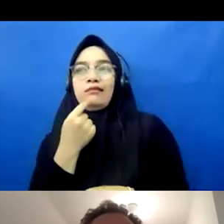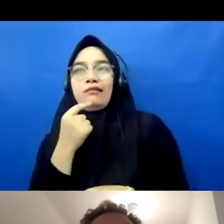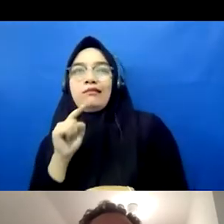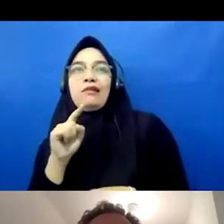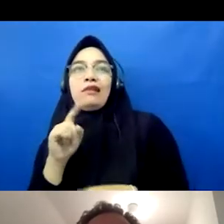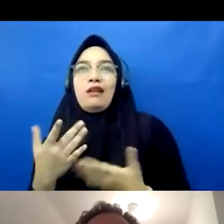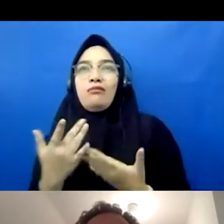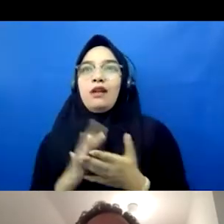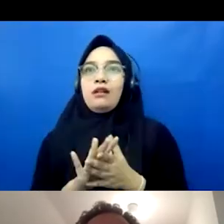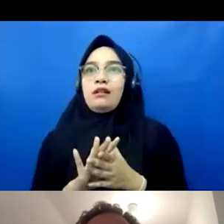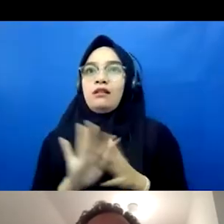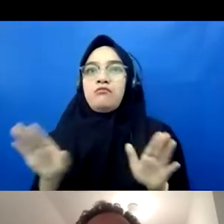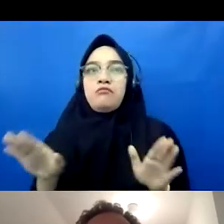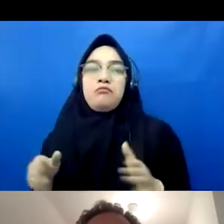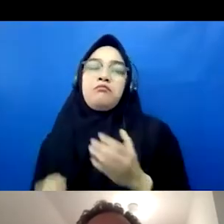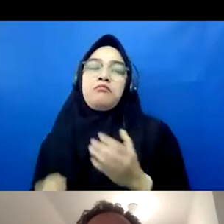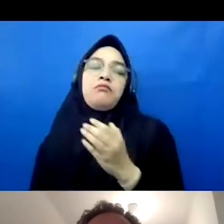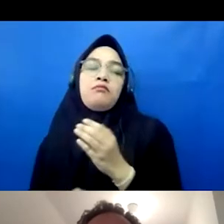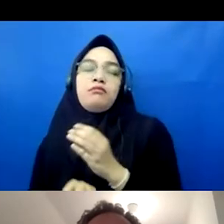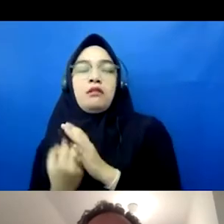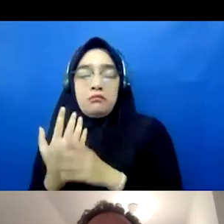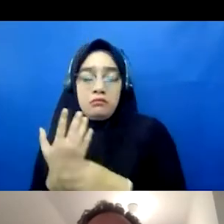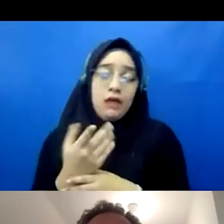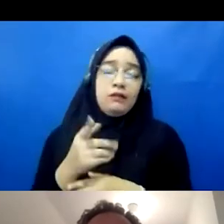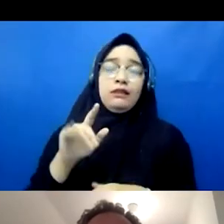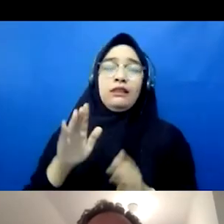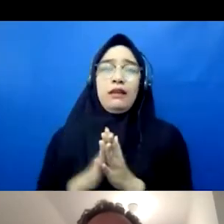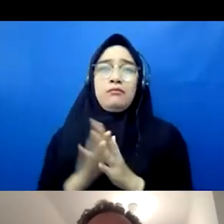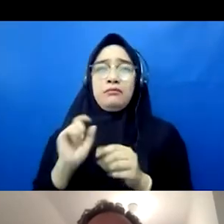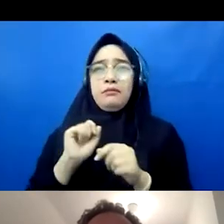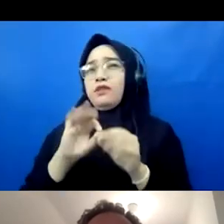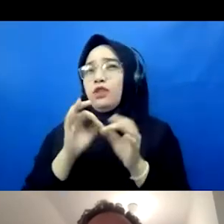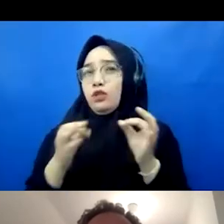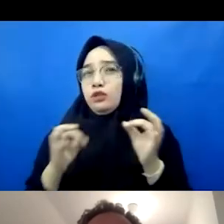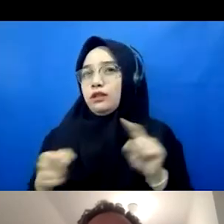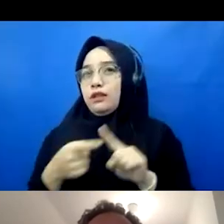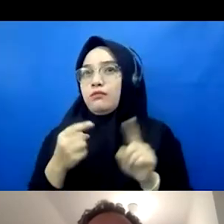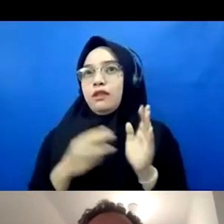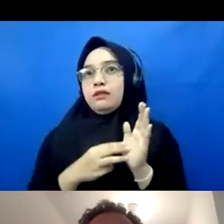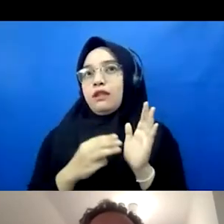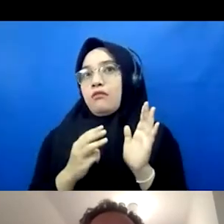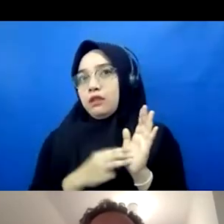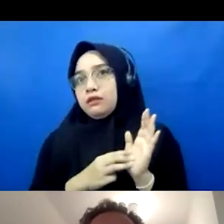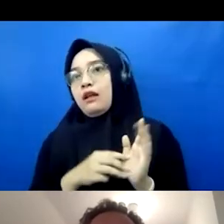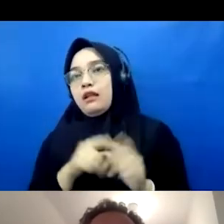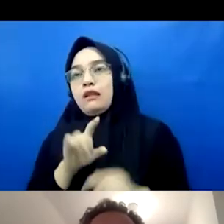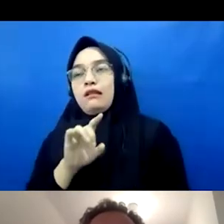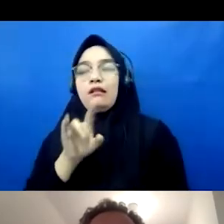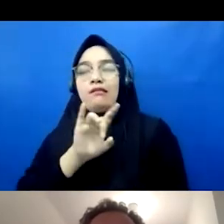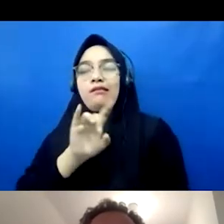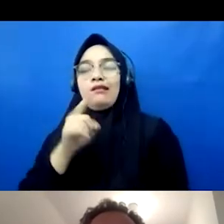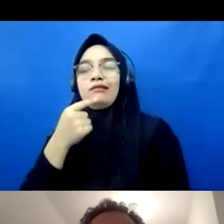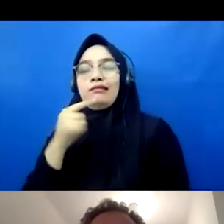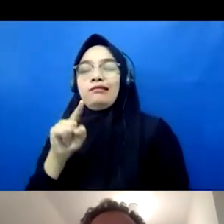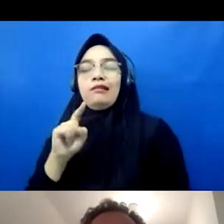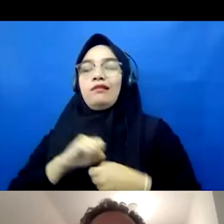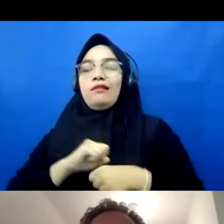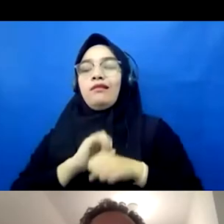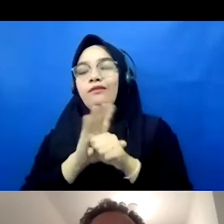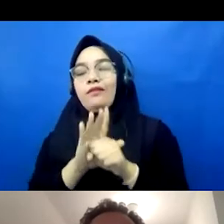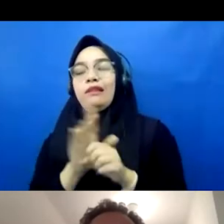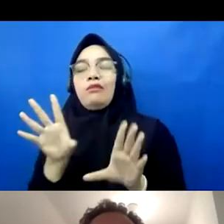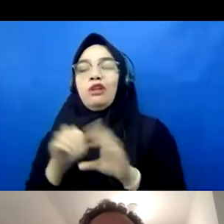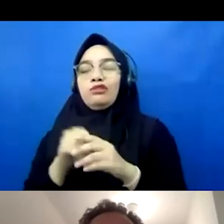afternoon. And I will hand the time over to Alison and Nicola to share with us the outcome of